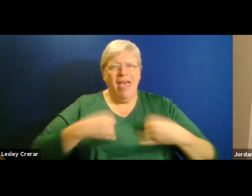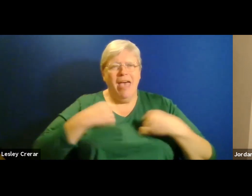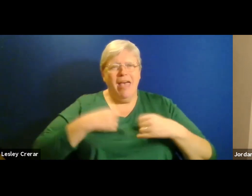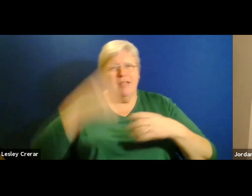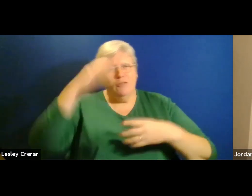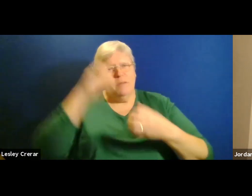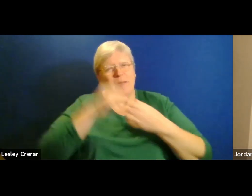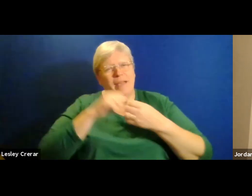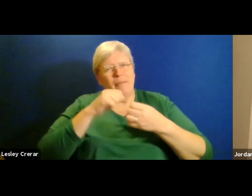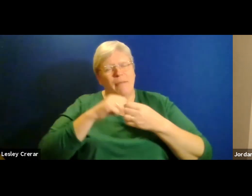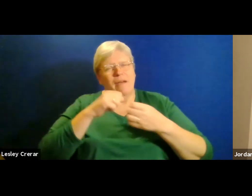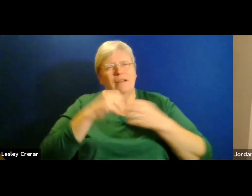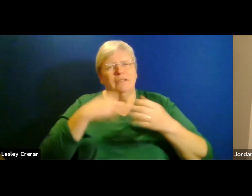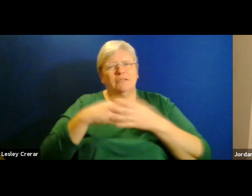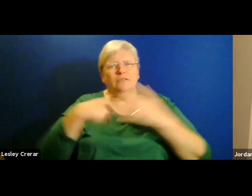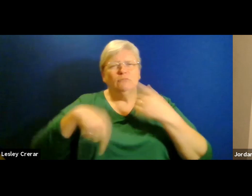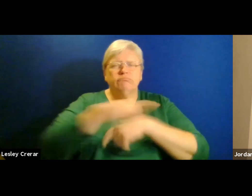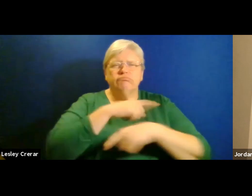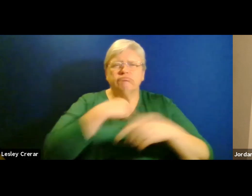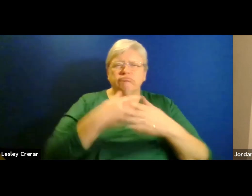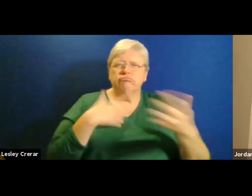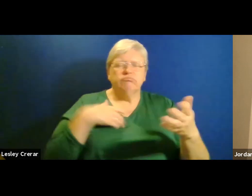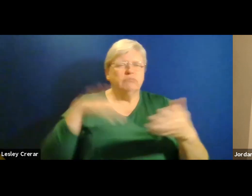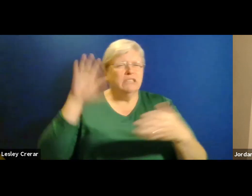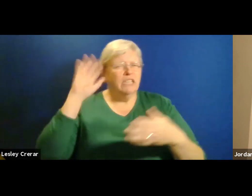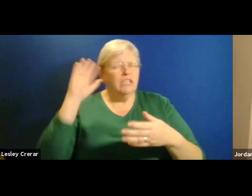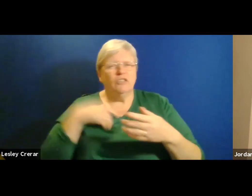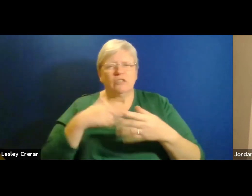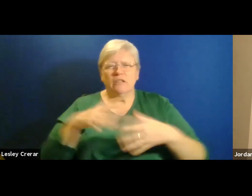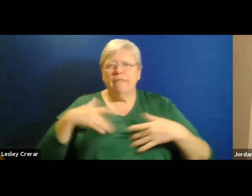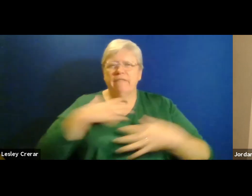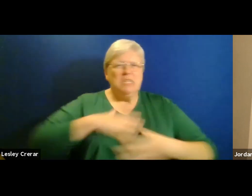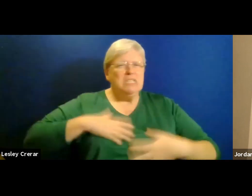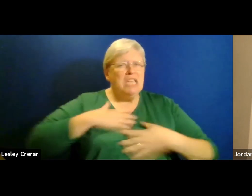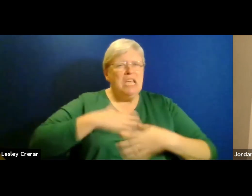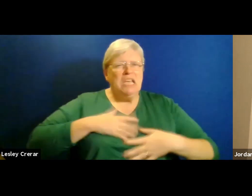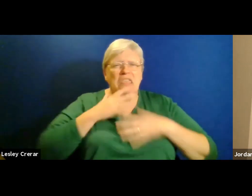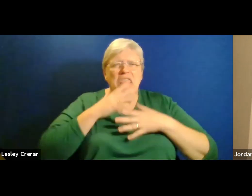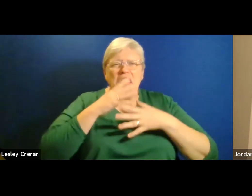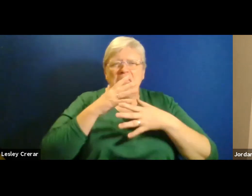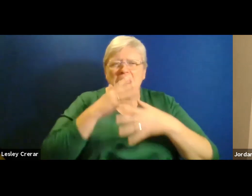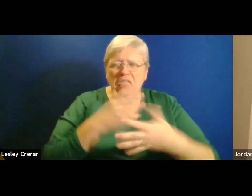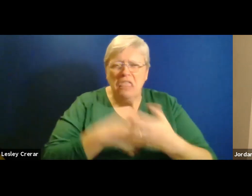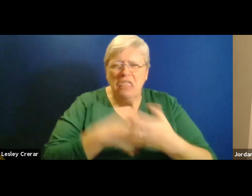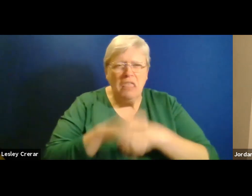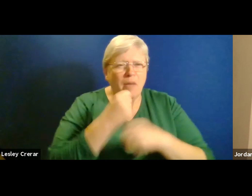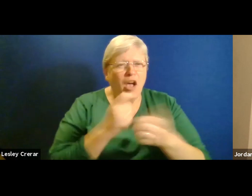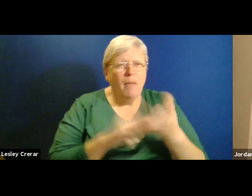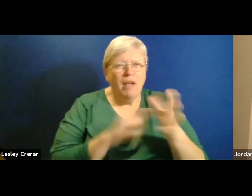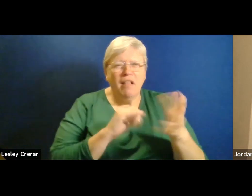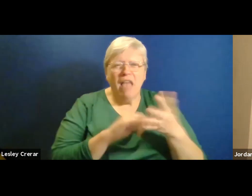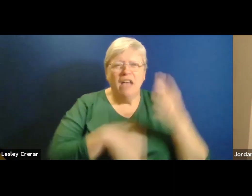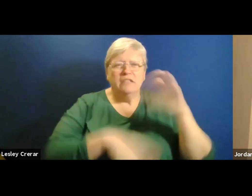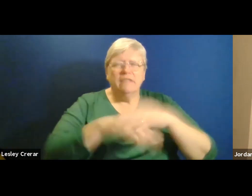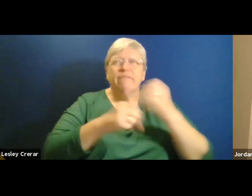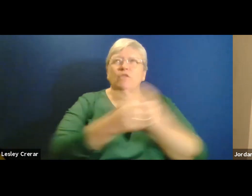That roaring white rings the ears. Waves of sickness envelop the body, shifting into glass. Full bright, the